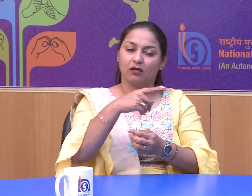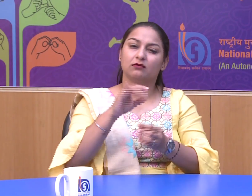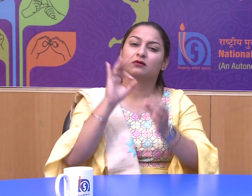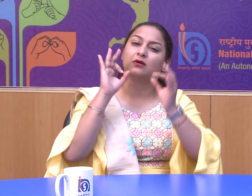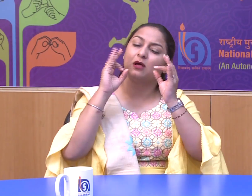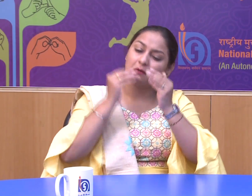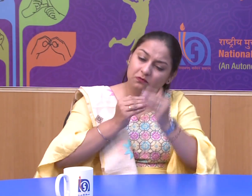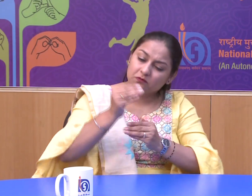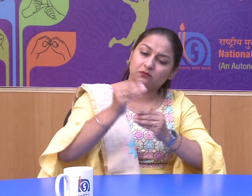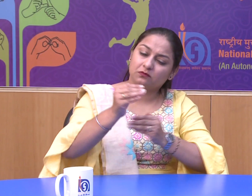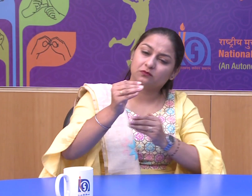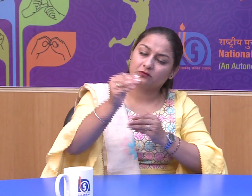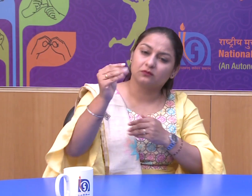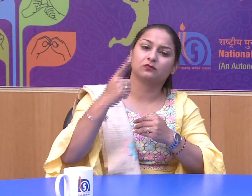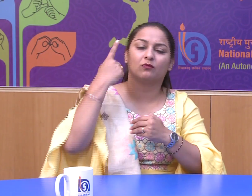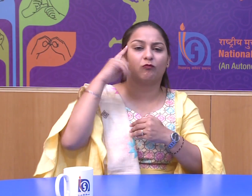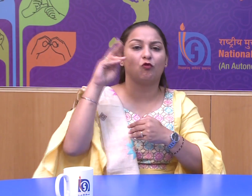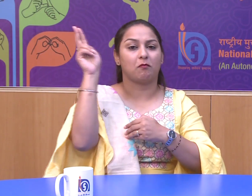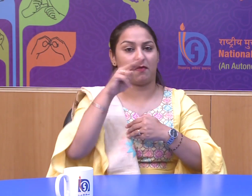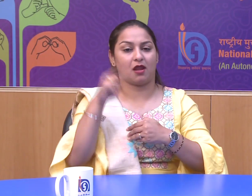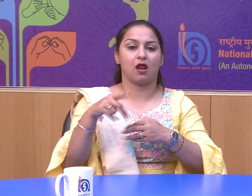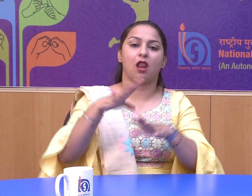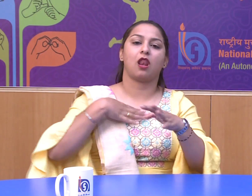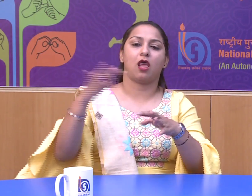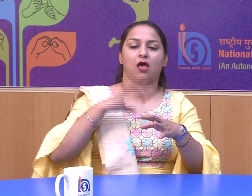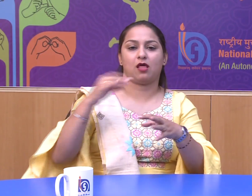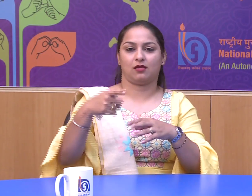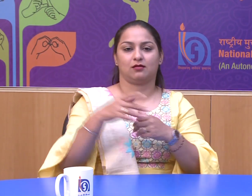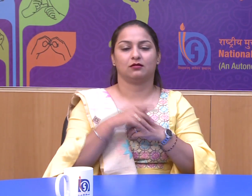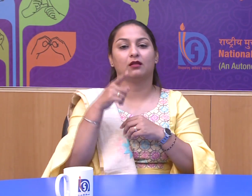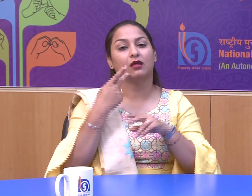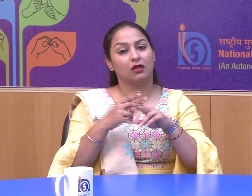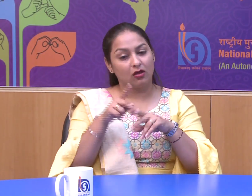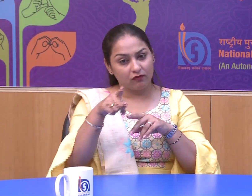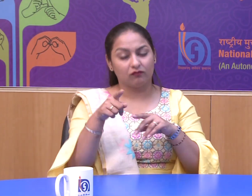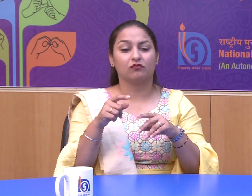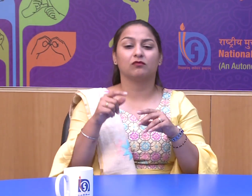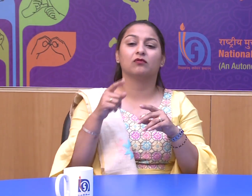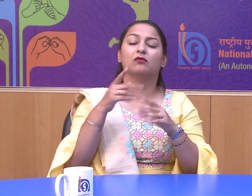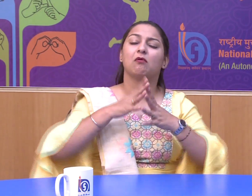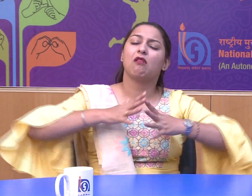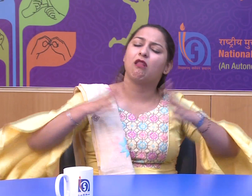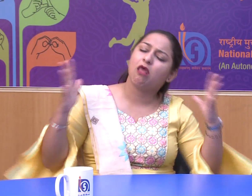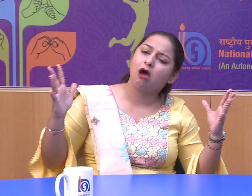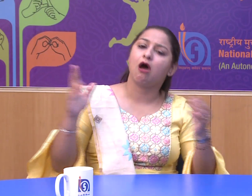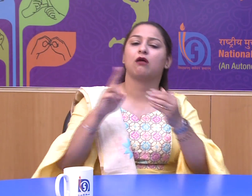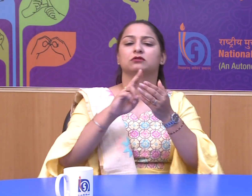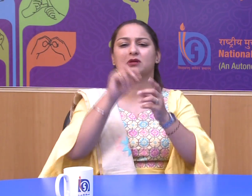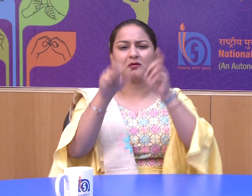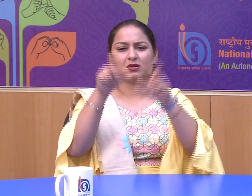extended his patronage to paintings. He also employed a large number of Hindu